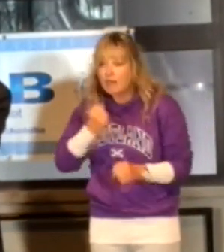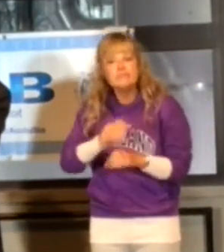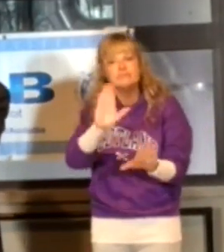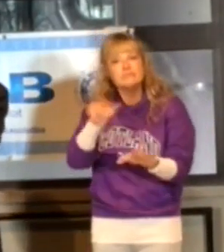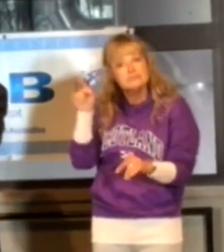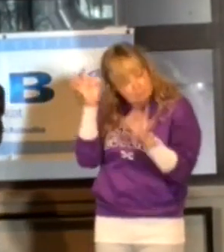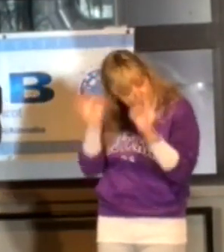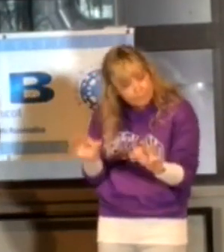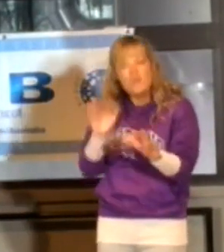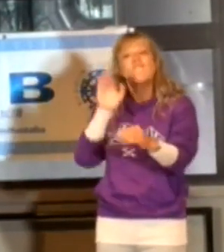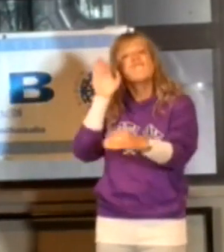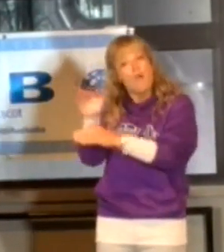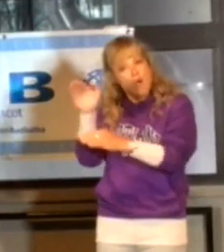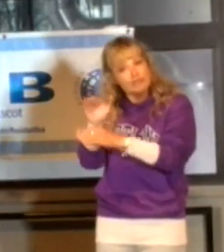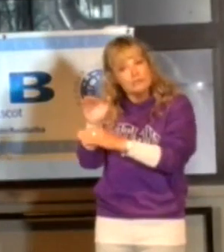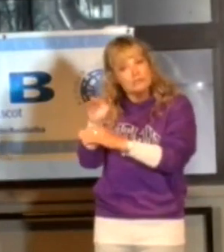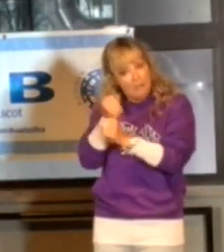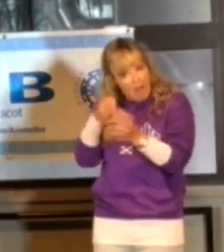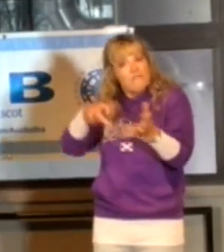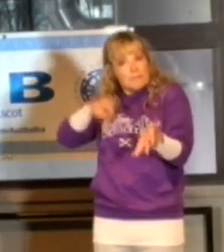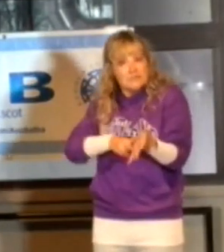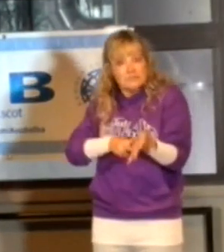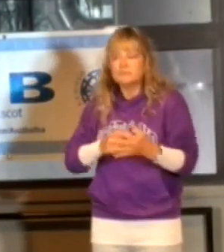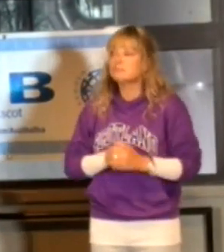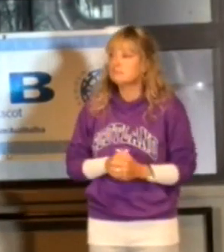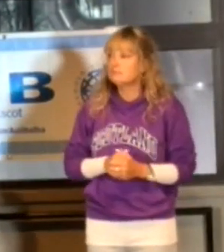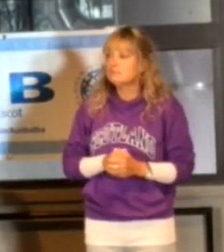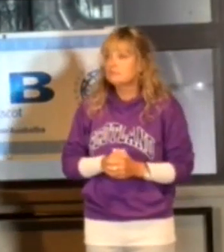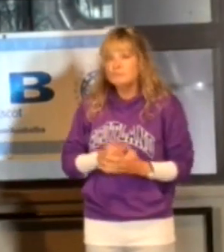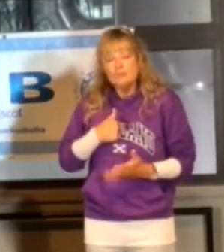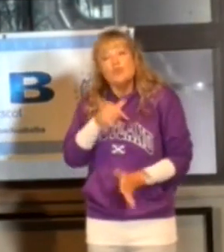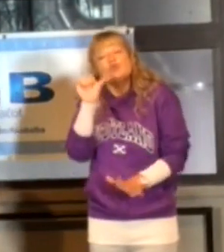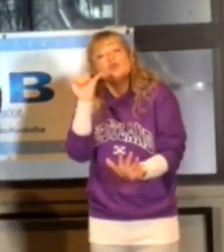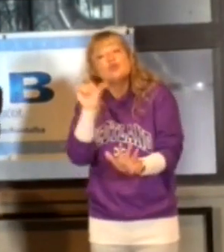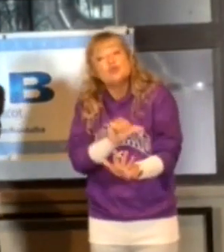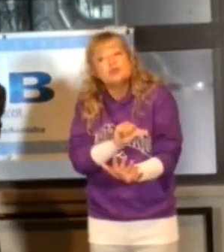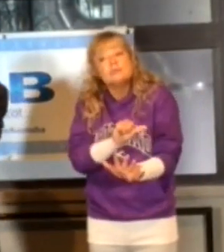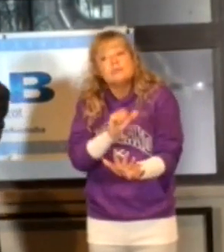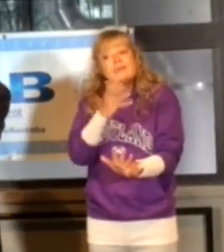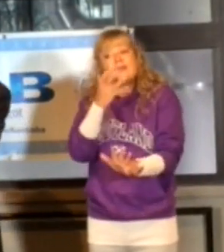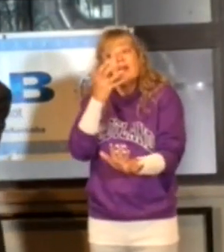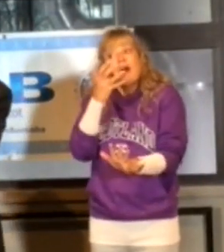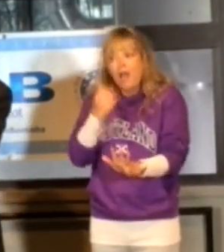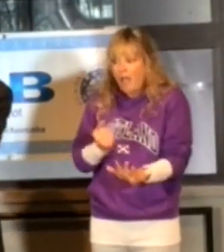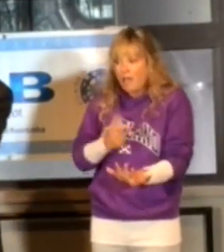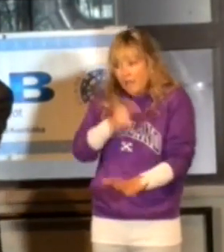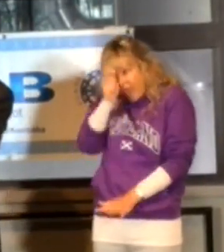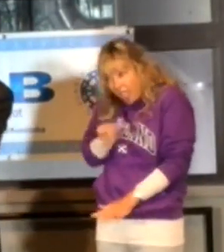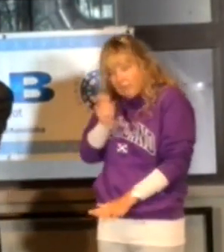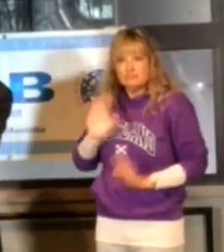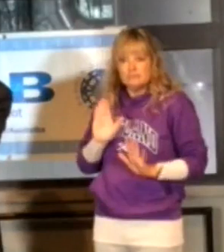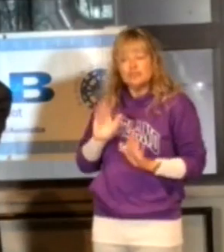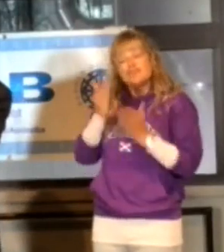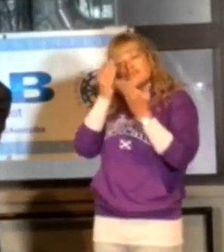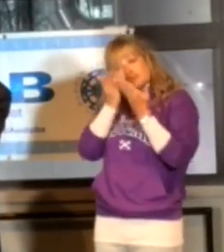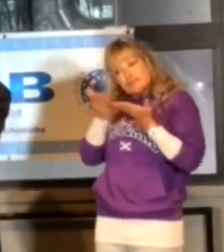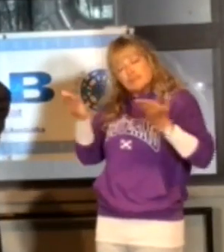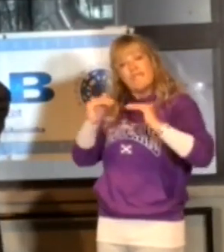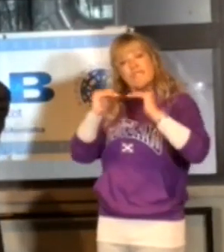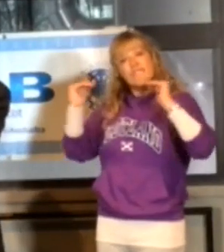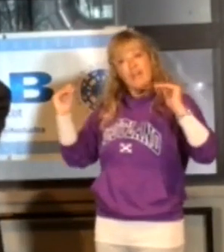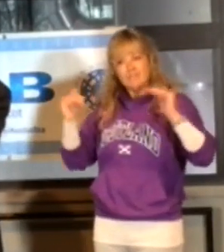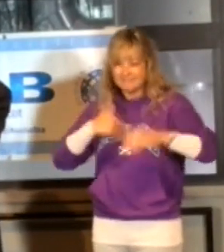foreign government with which we should have no truck. It is coming